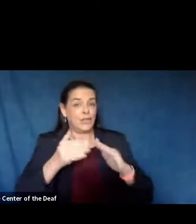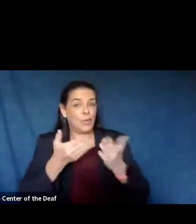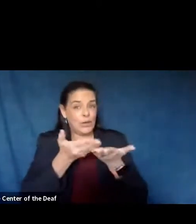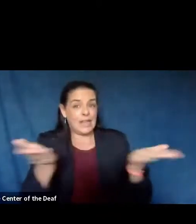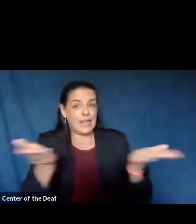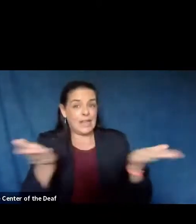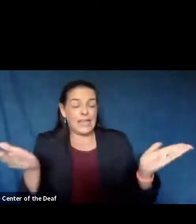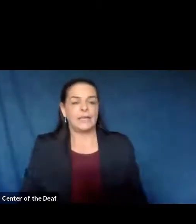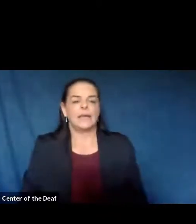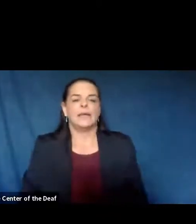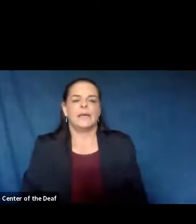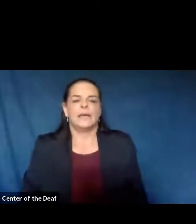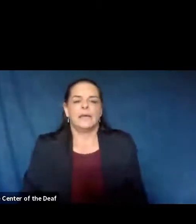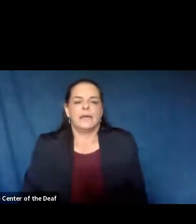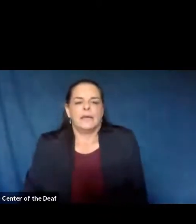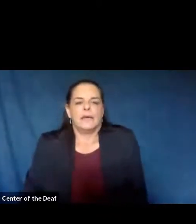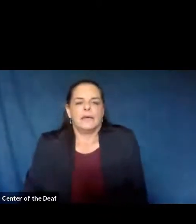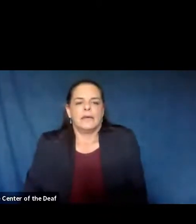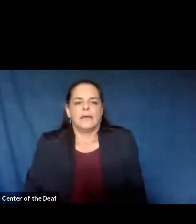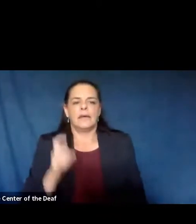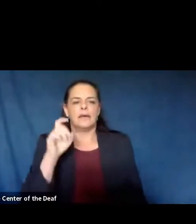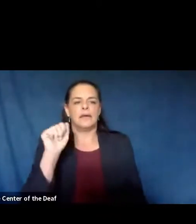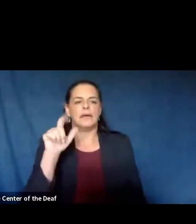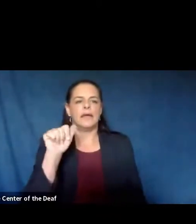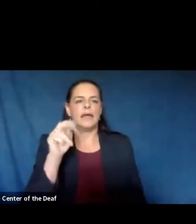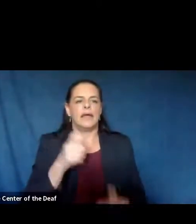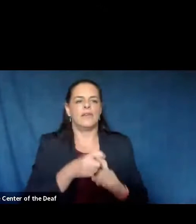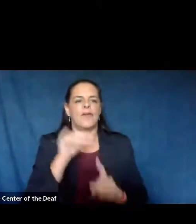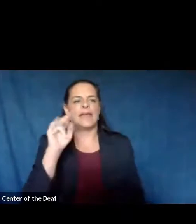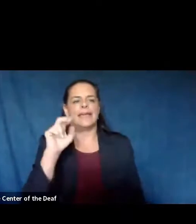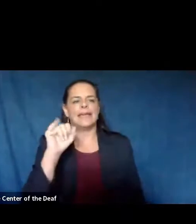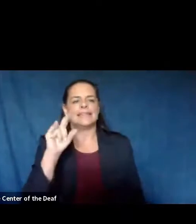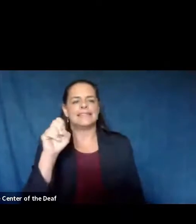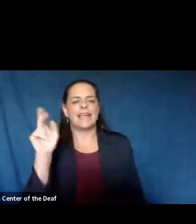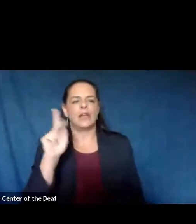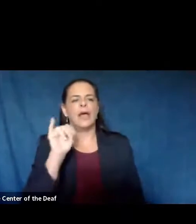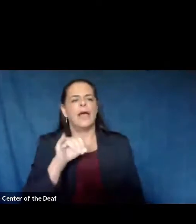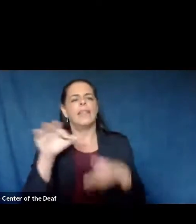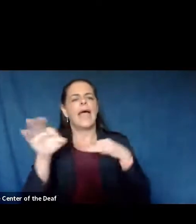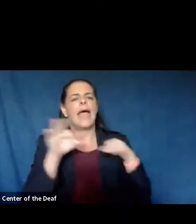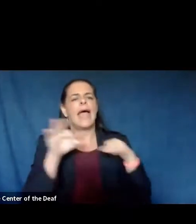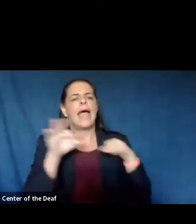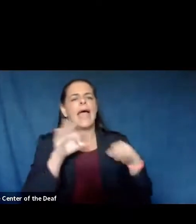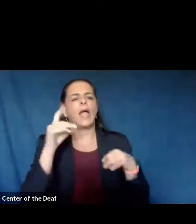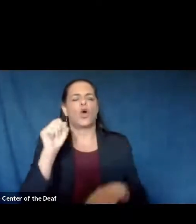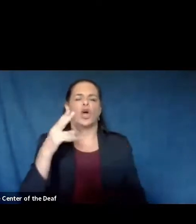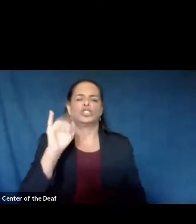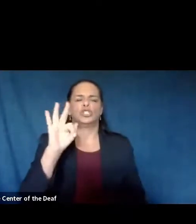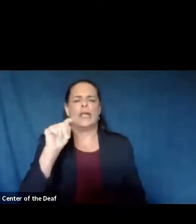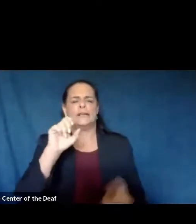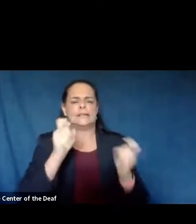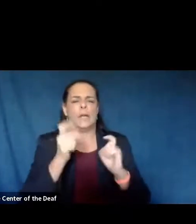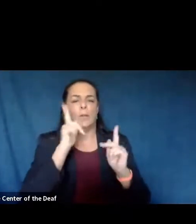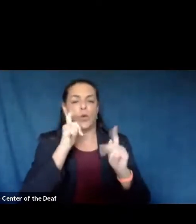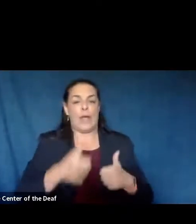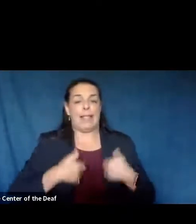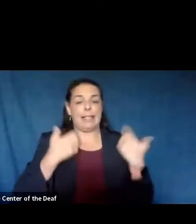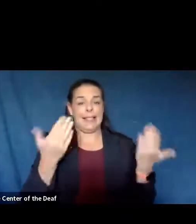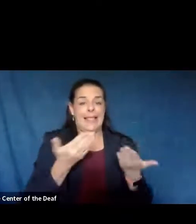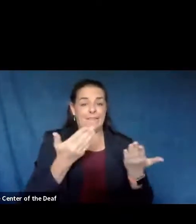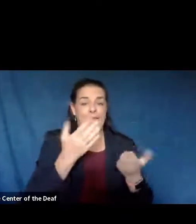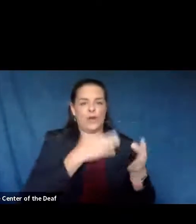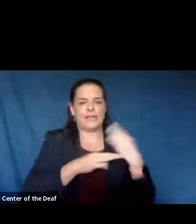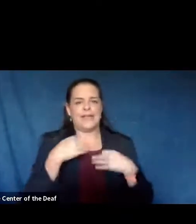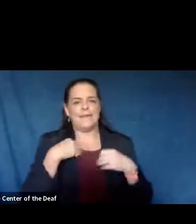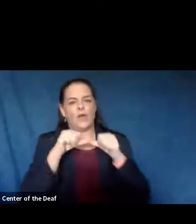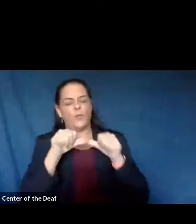pandemic. From Alan with Inside of Knoxville, the explanation for shifts, people who live here rather than